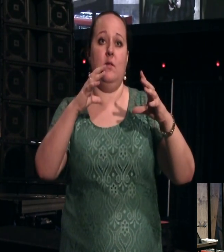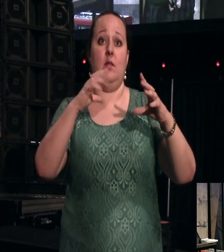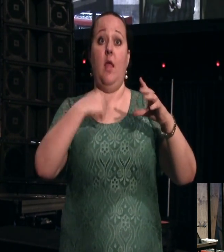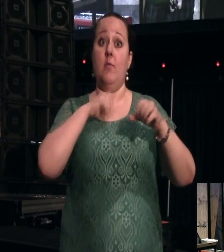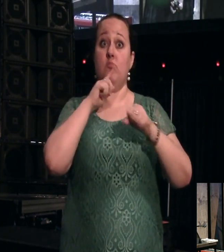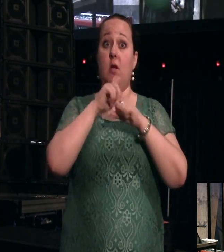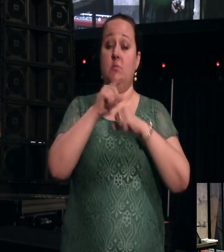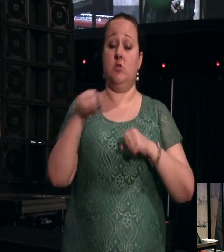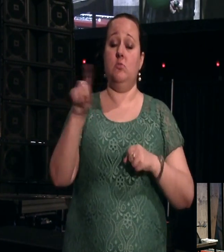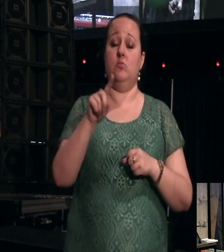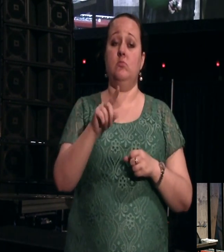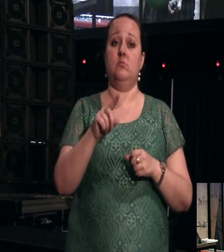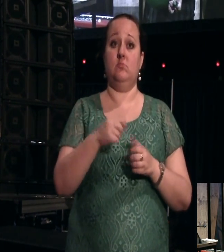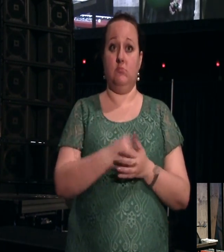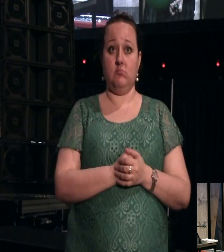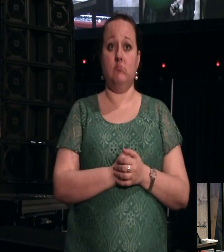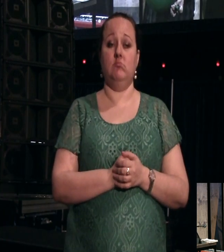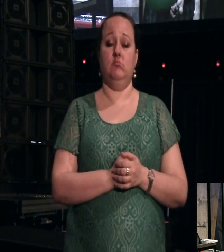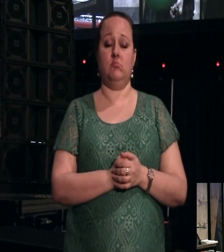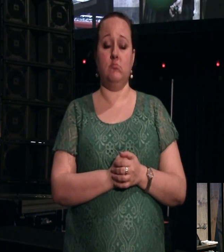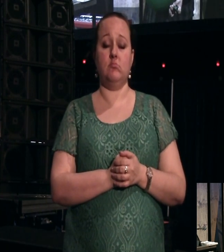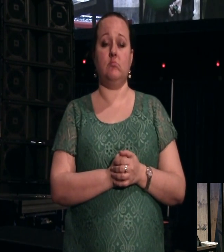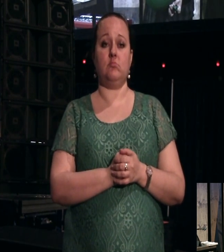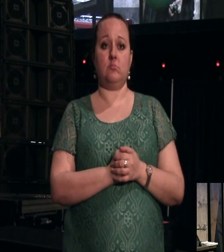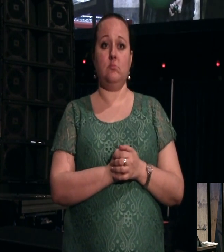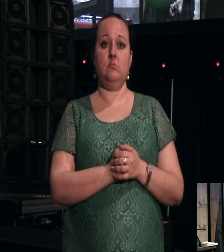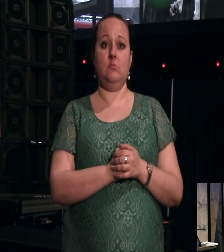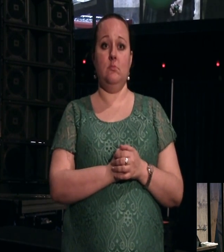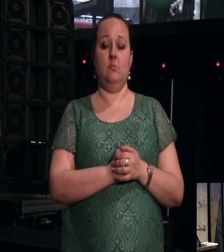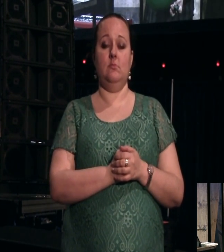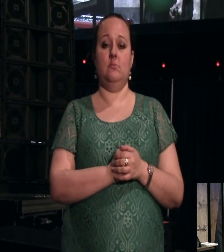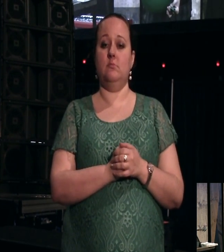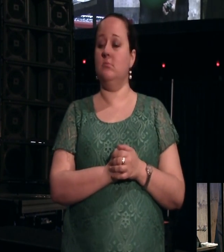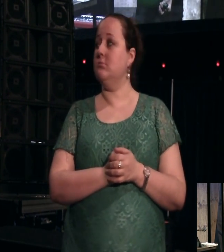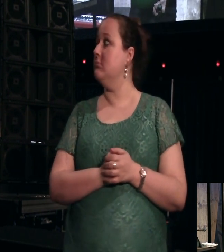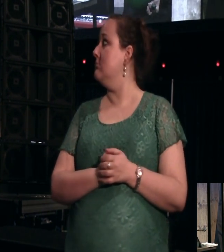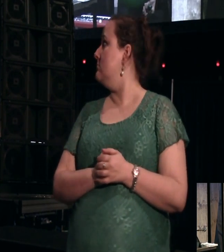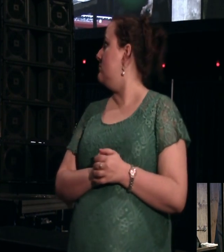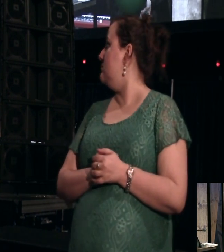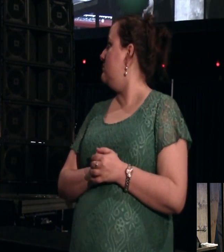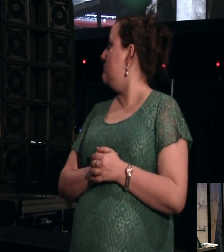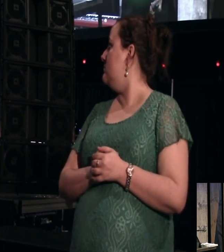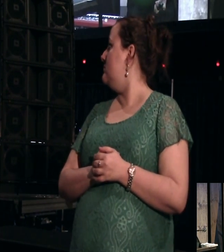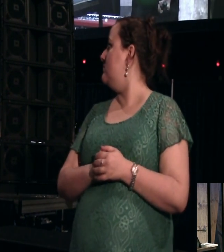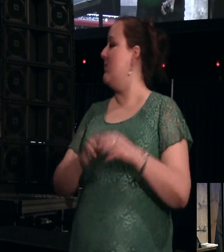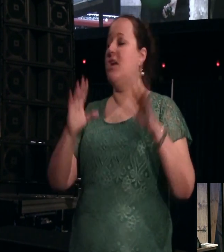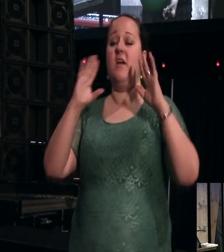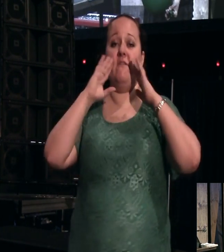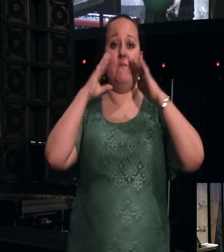and intentionality to inflate this balloon. I promise you, it does.